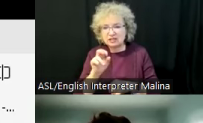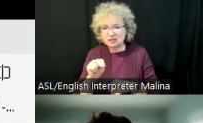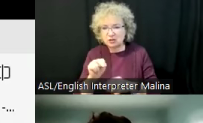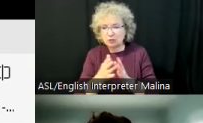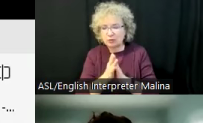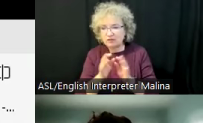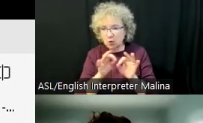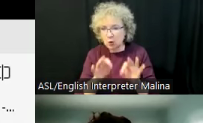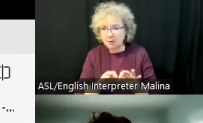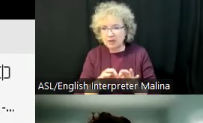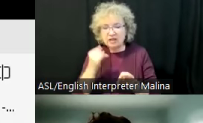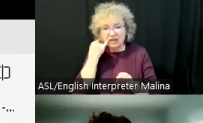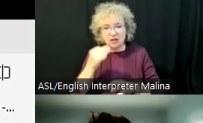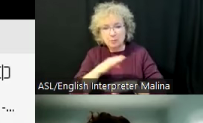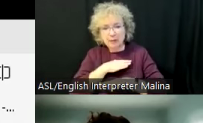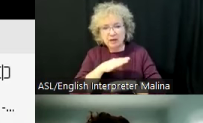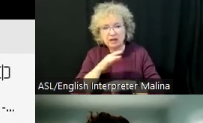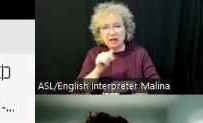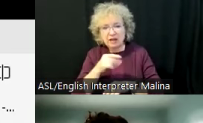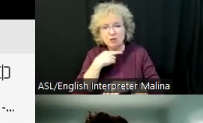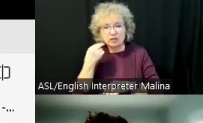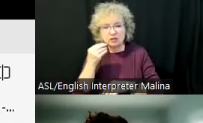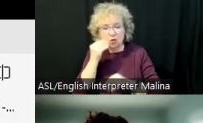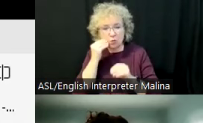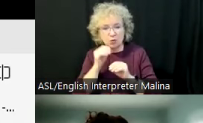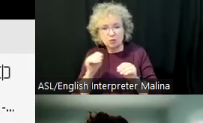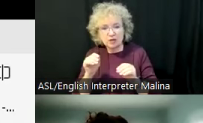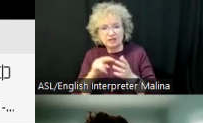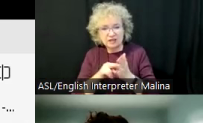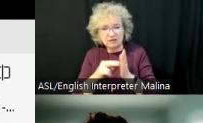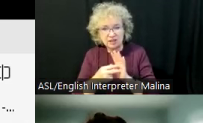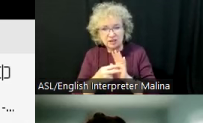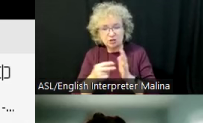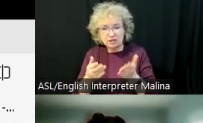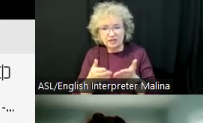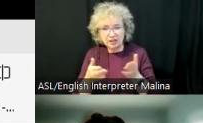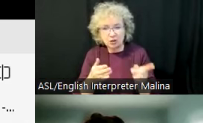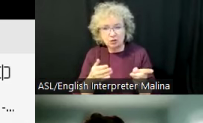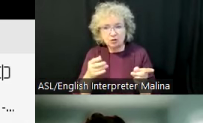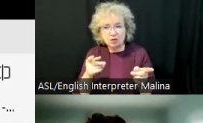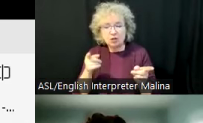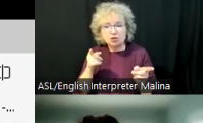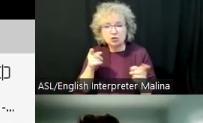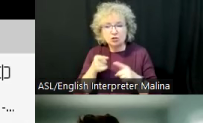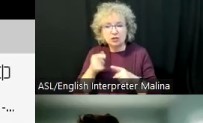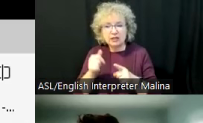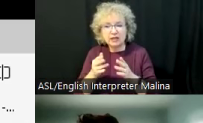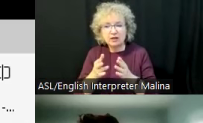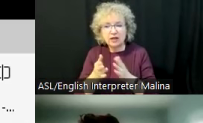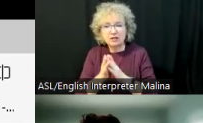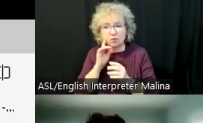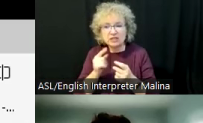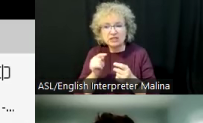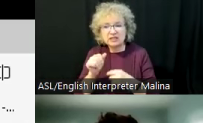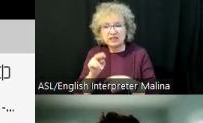If she meets the at risk of homelessness definition here, she can also request tenancy supports.